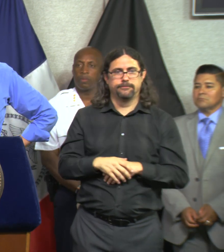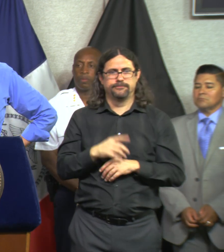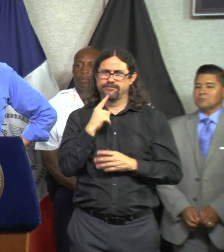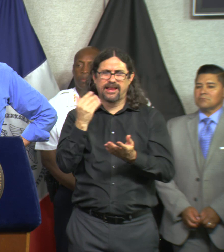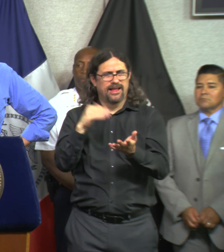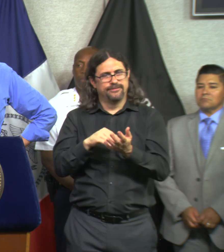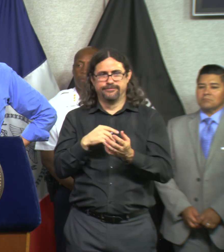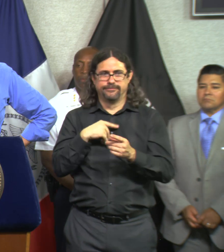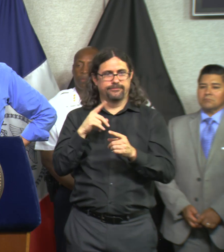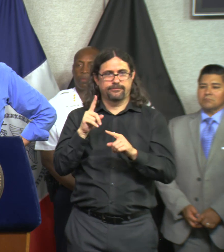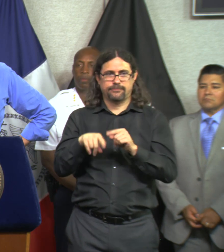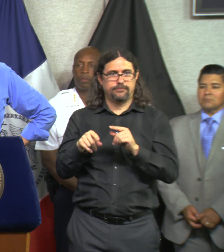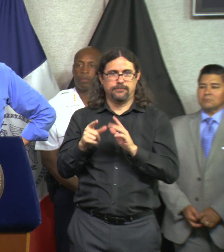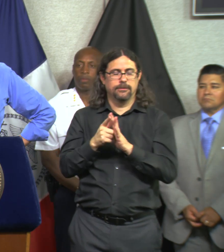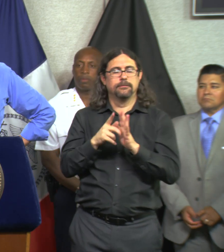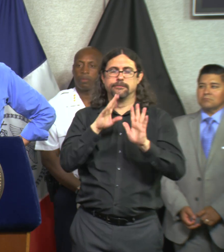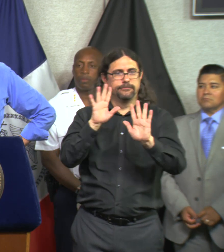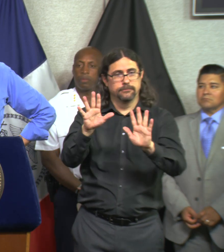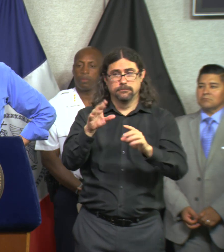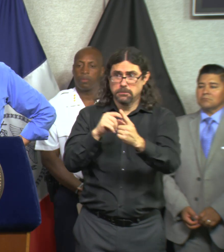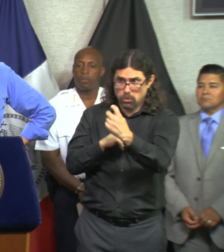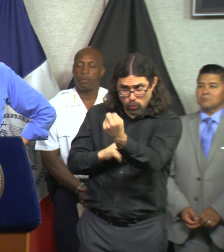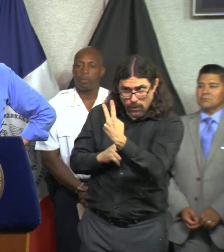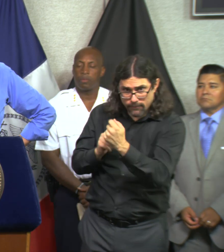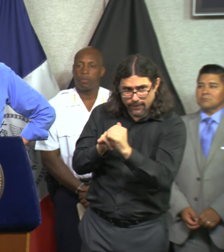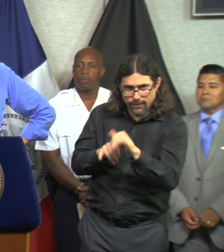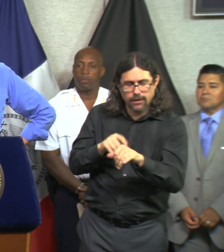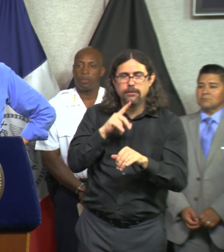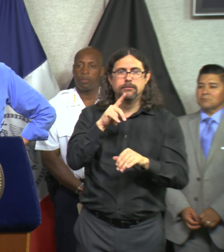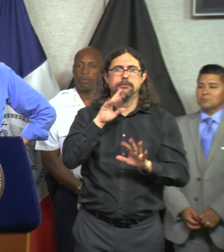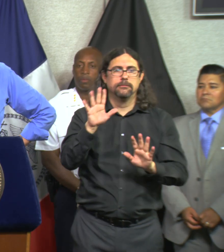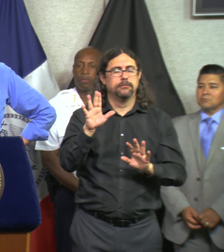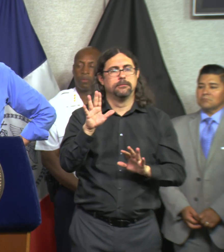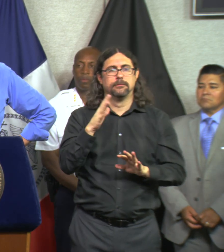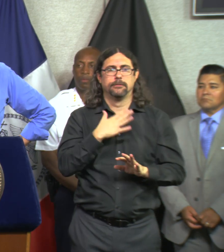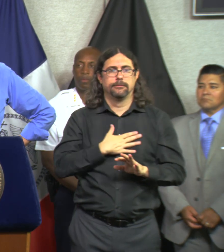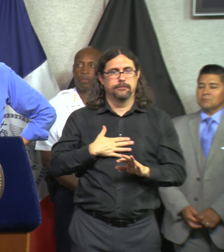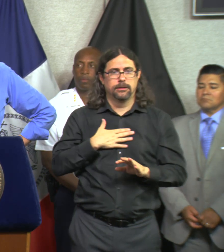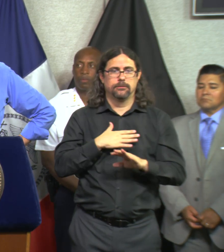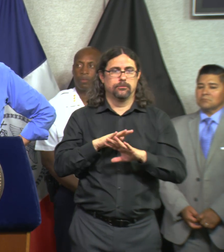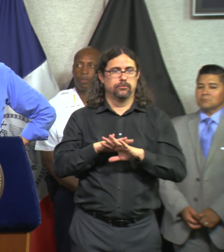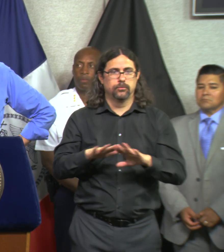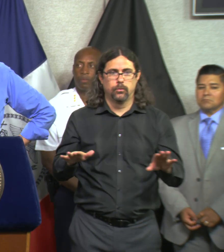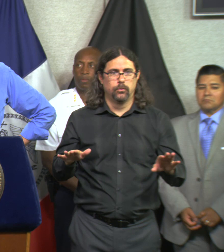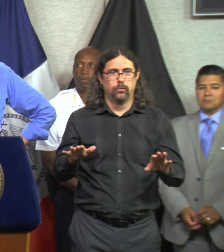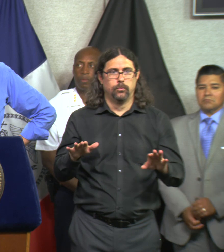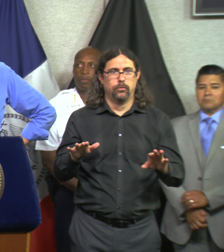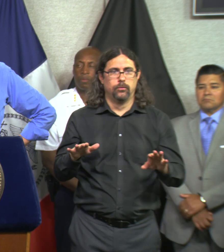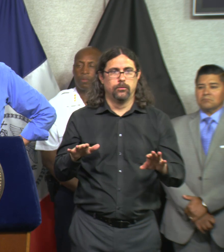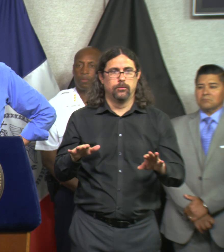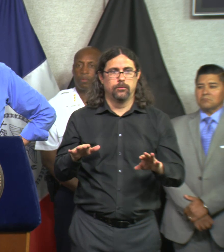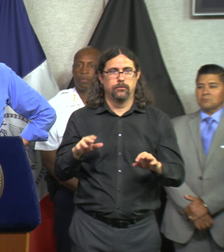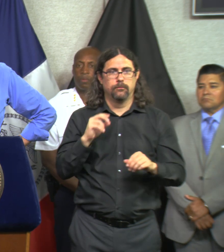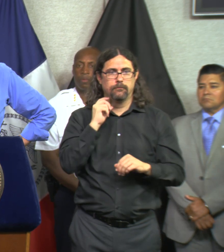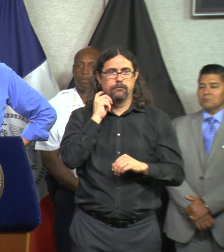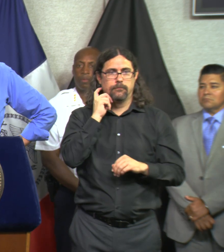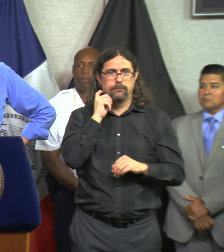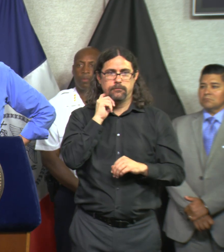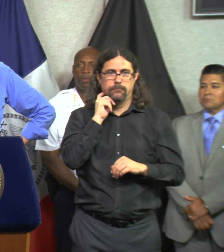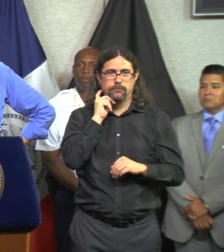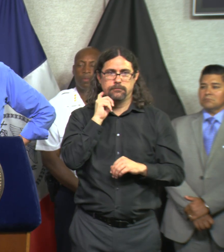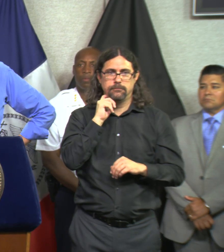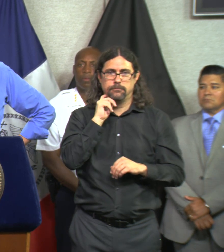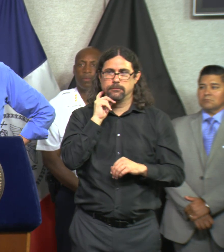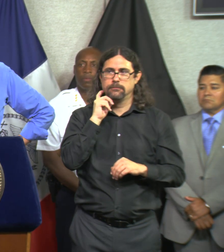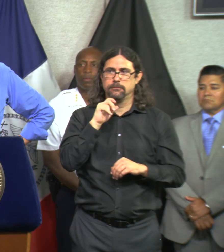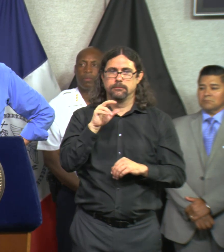accept, my dear friend, I don't expect your characterization, I don't believe your characterization is accurate, and I'm not going to speak